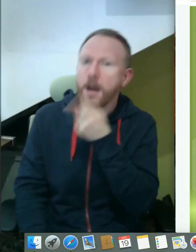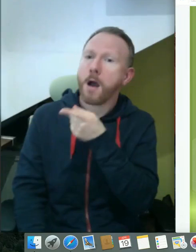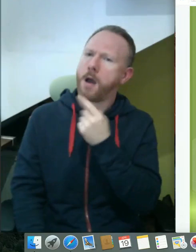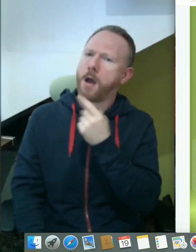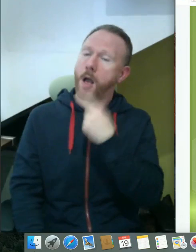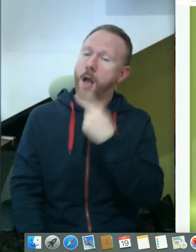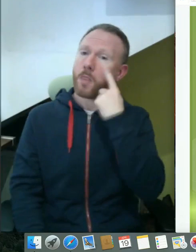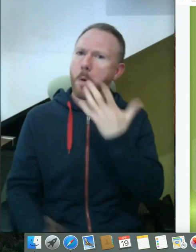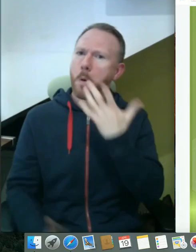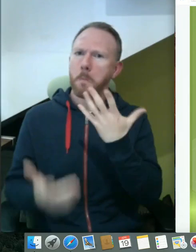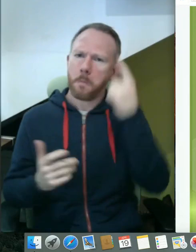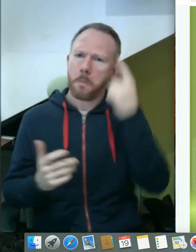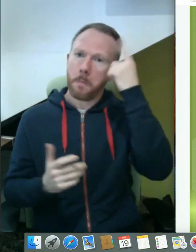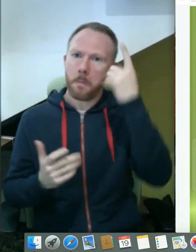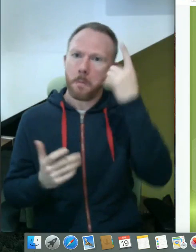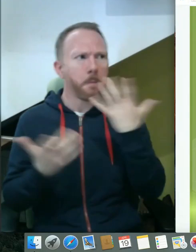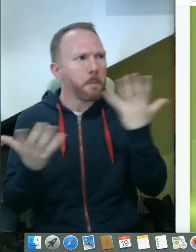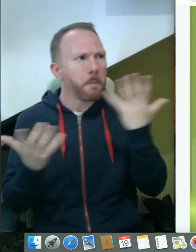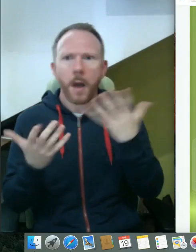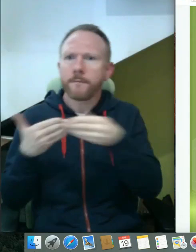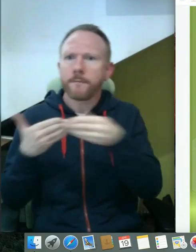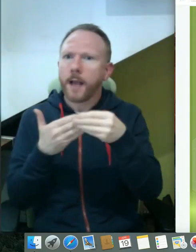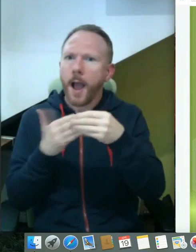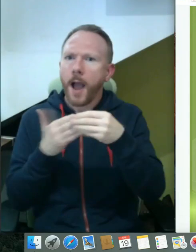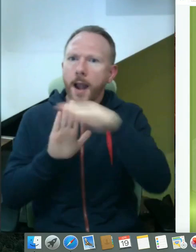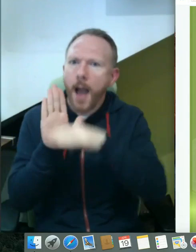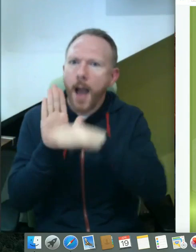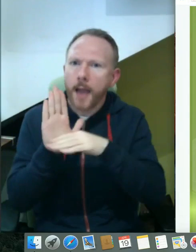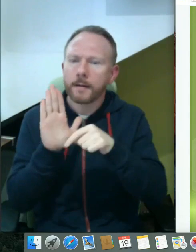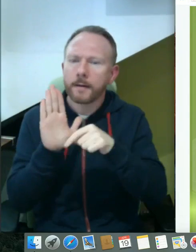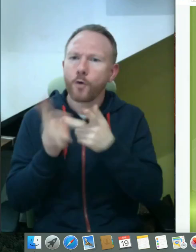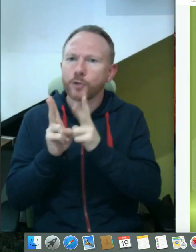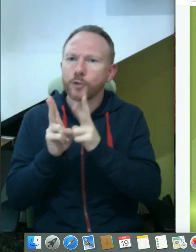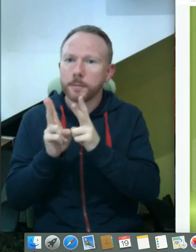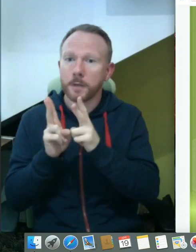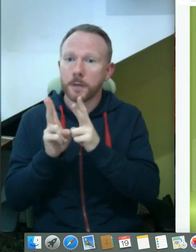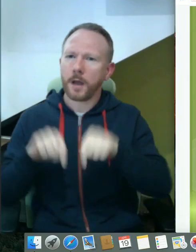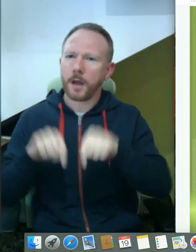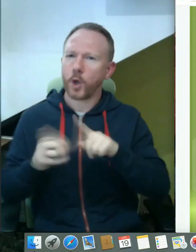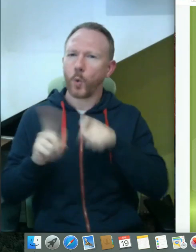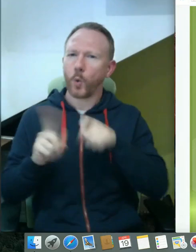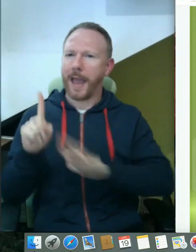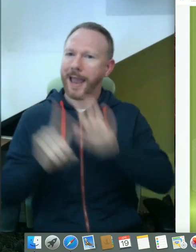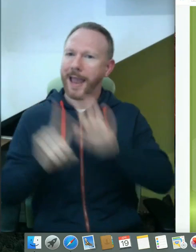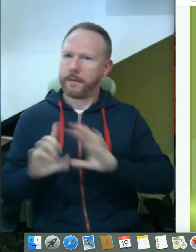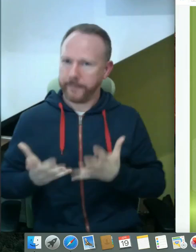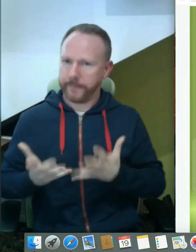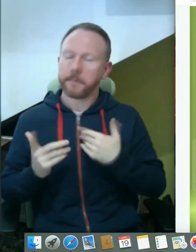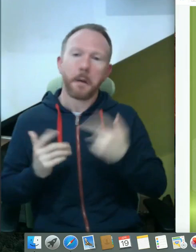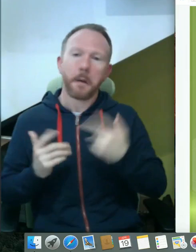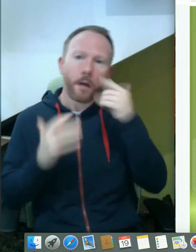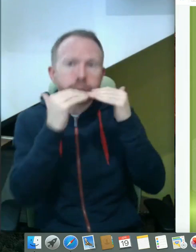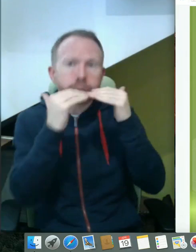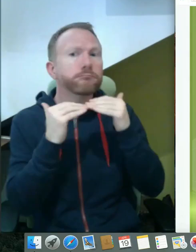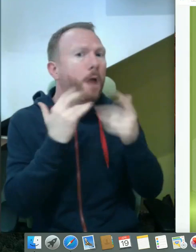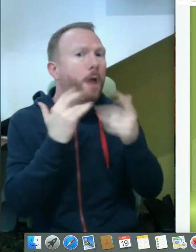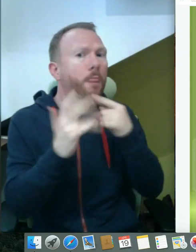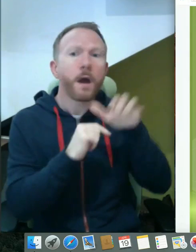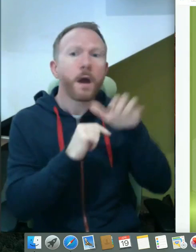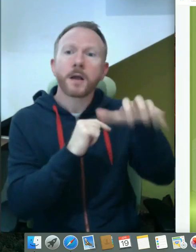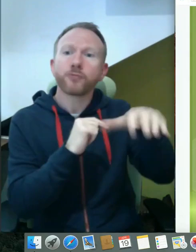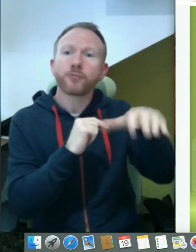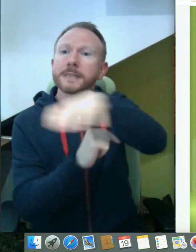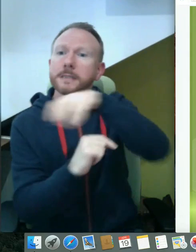whether there were any guidelines in place in other countries with regards to the